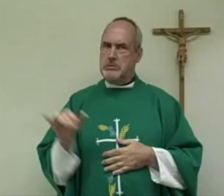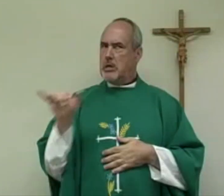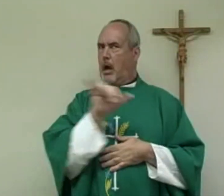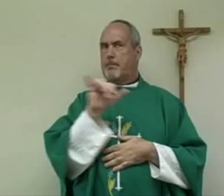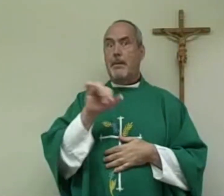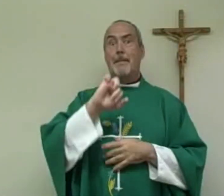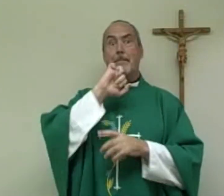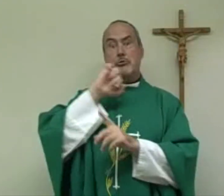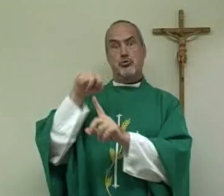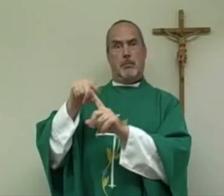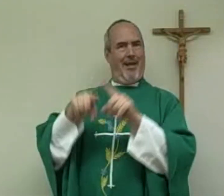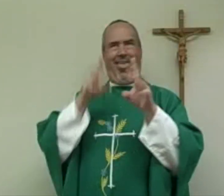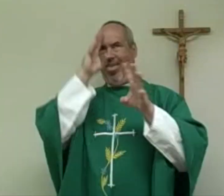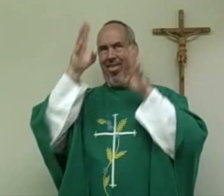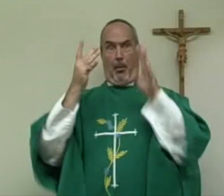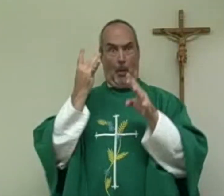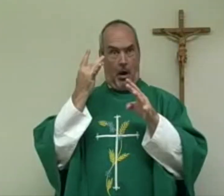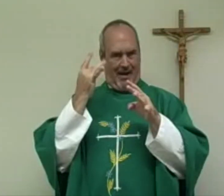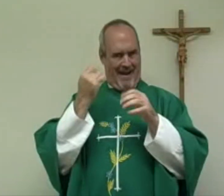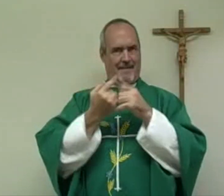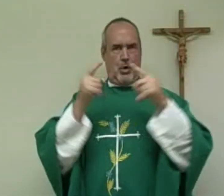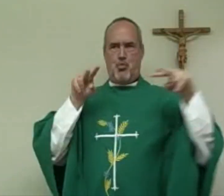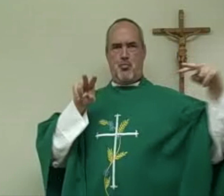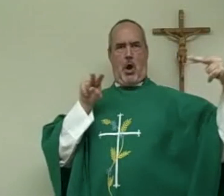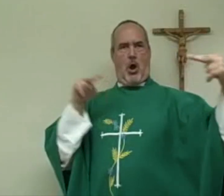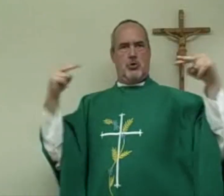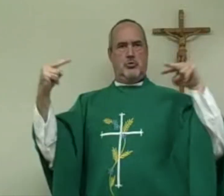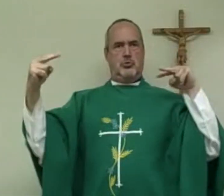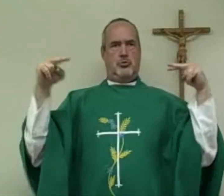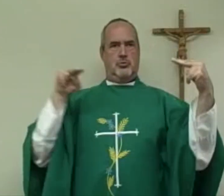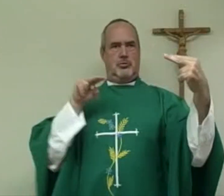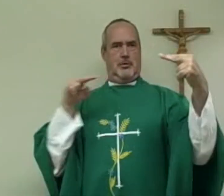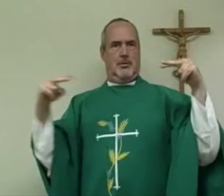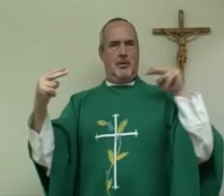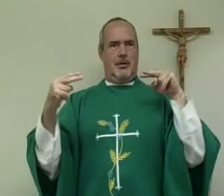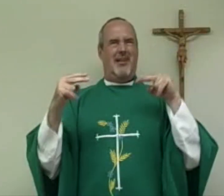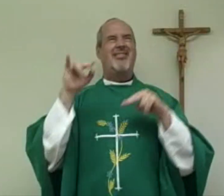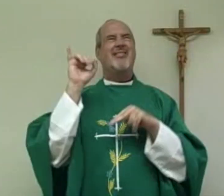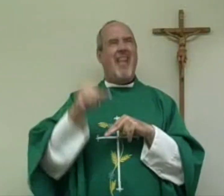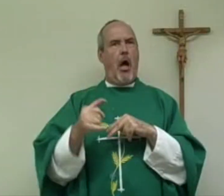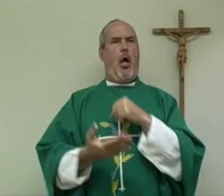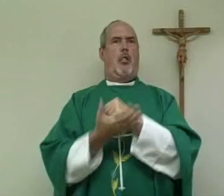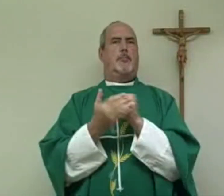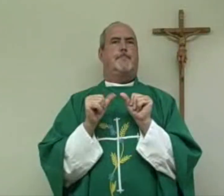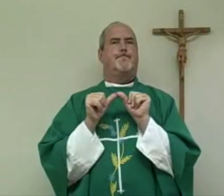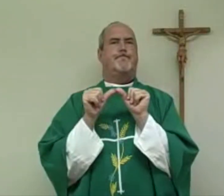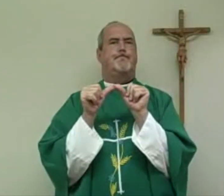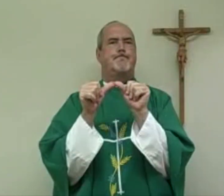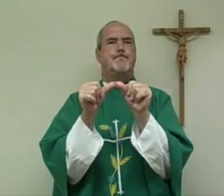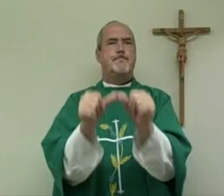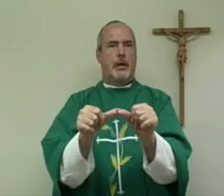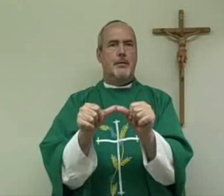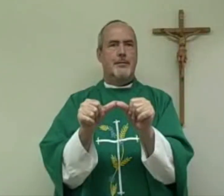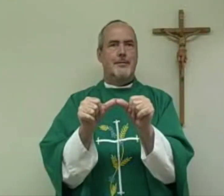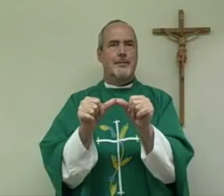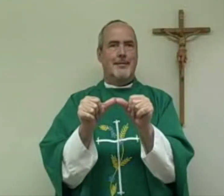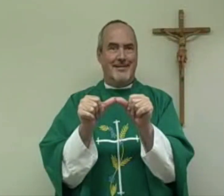the bishop, and I would get suspended. So just like the bishop can't make up his own stuff, they watch each other.